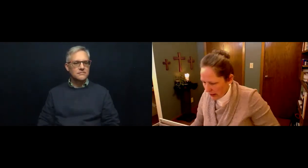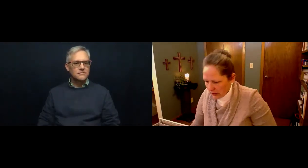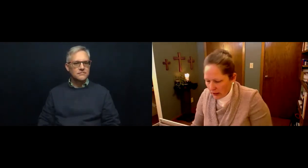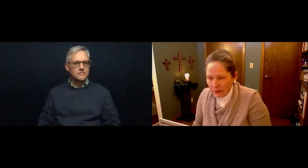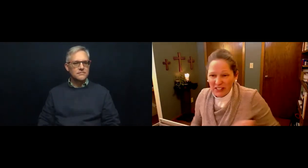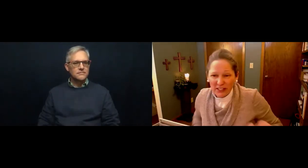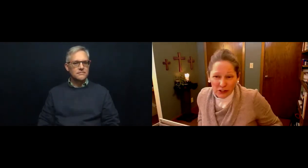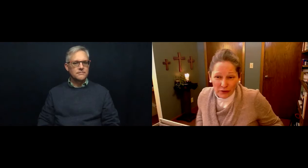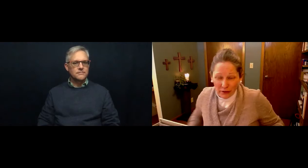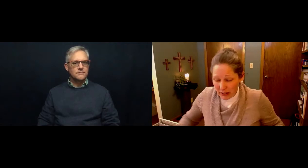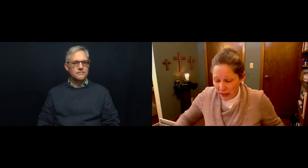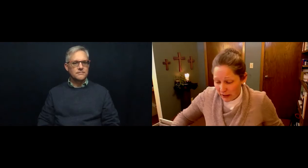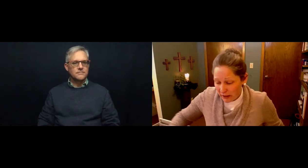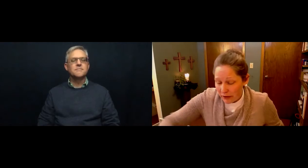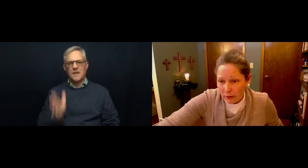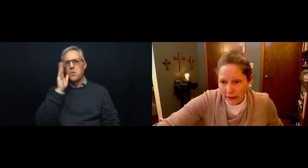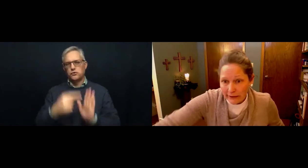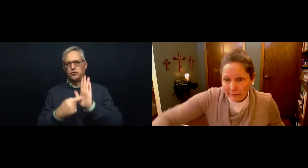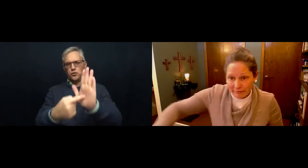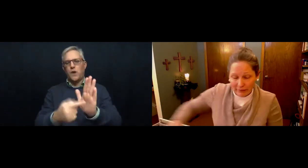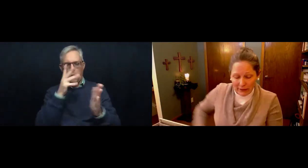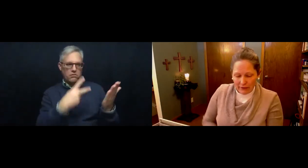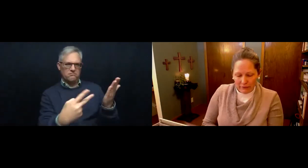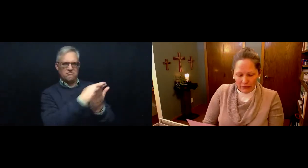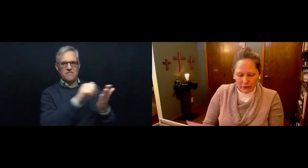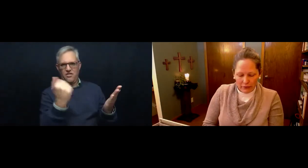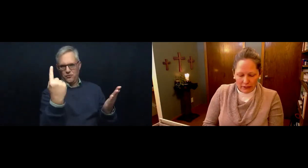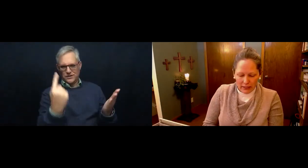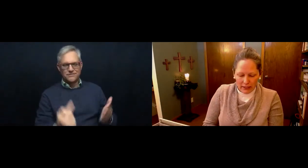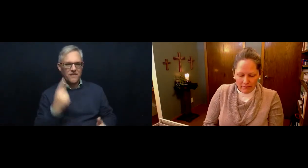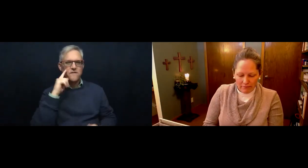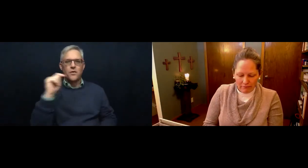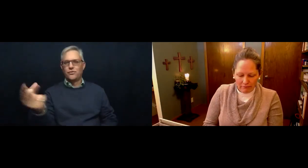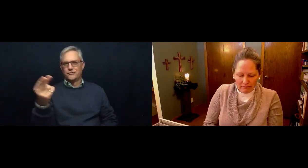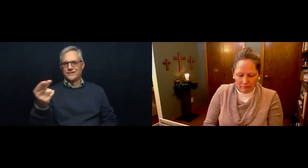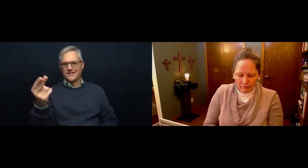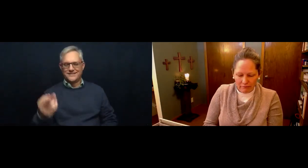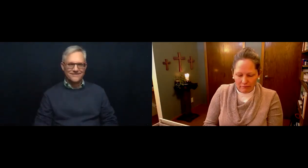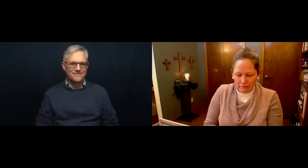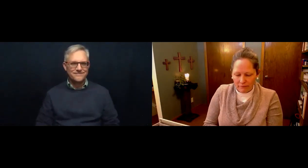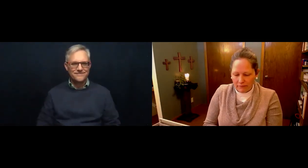All right, and then I'm just going to show you. I'm going to cut another one for Thursday.